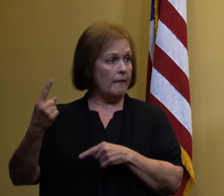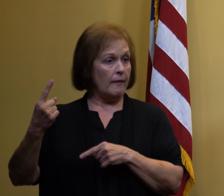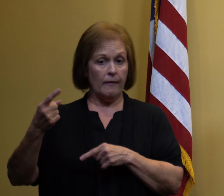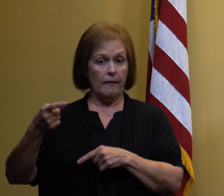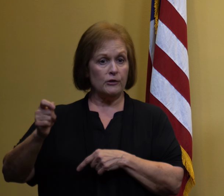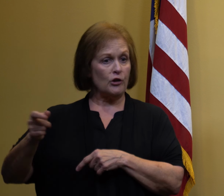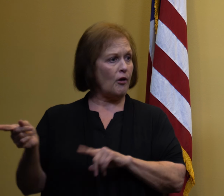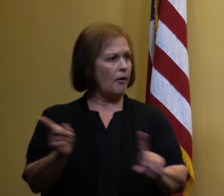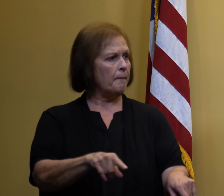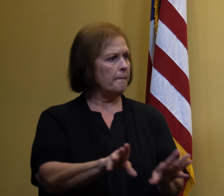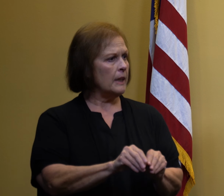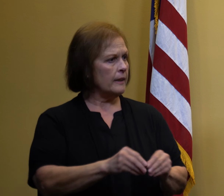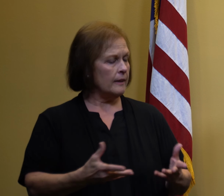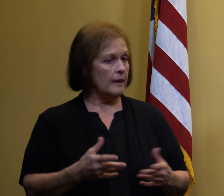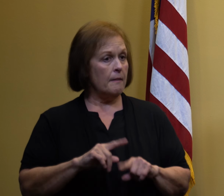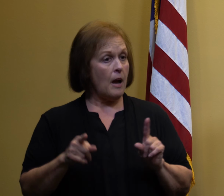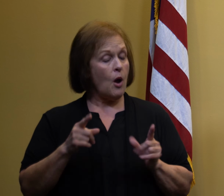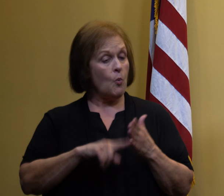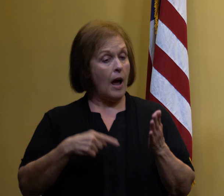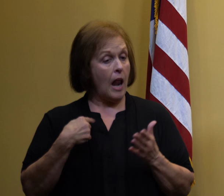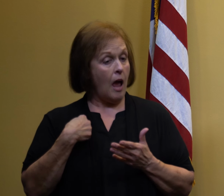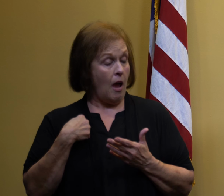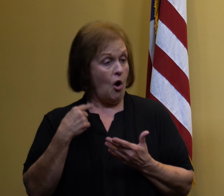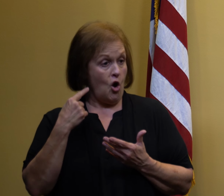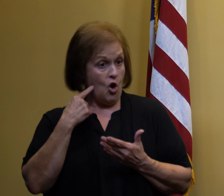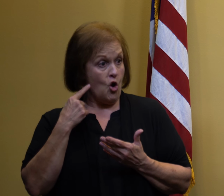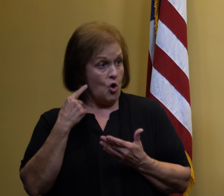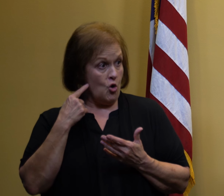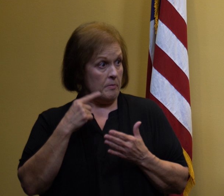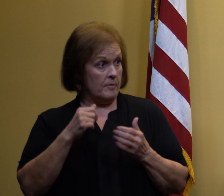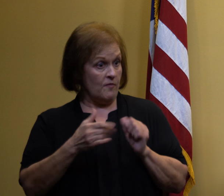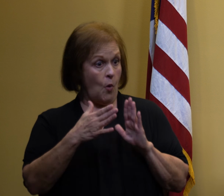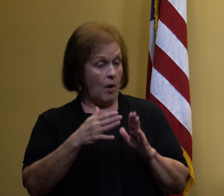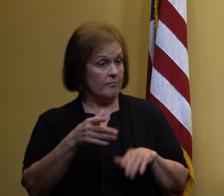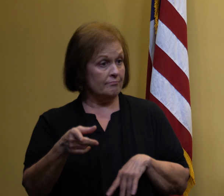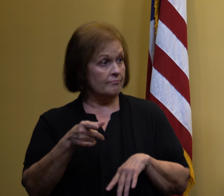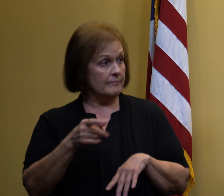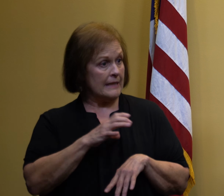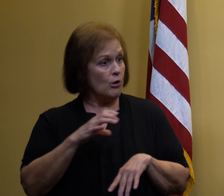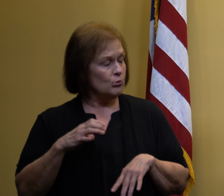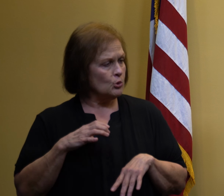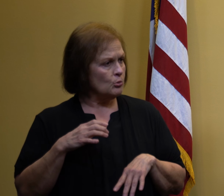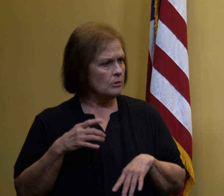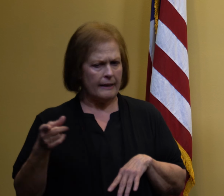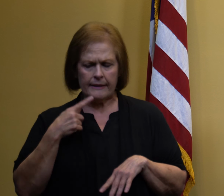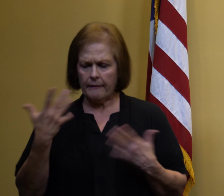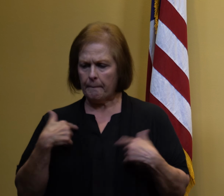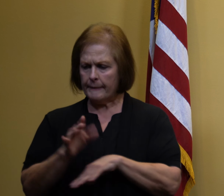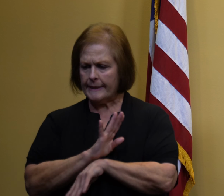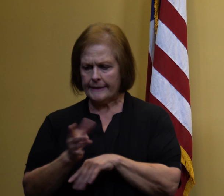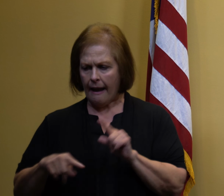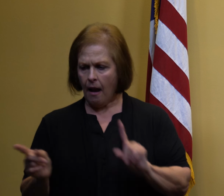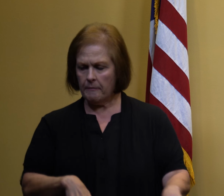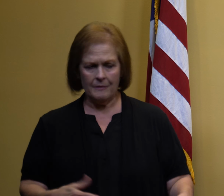attended. But even what I heard from them when they did go before the city council about how busy they are. Well, we're all busy, but at the end of the